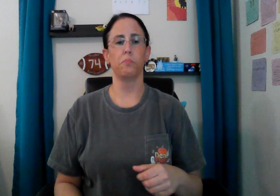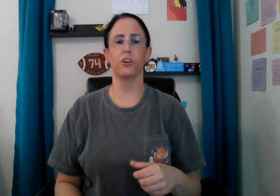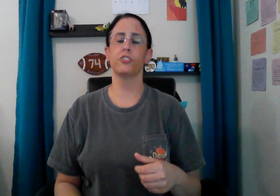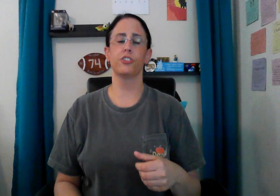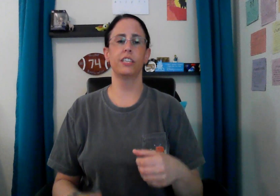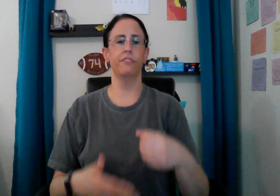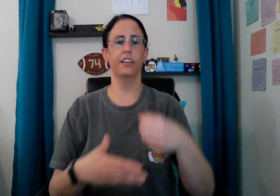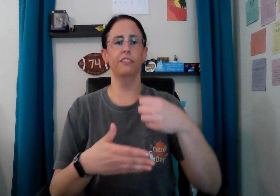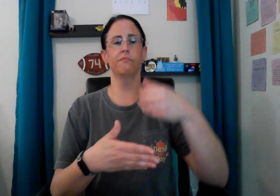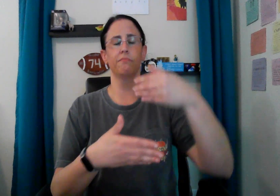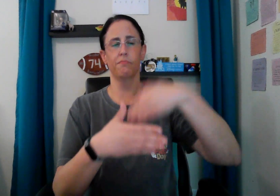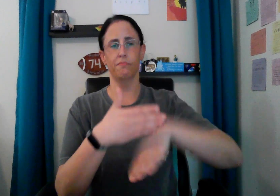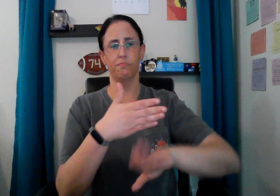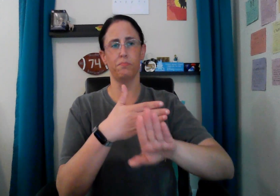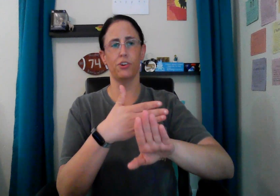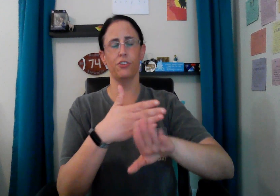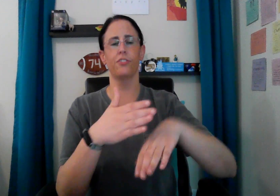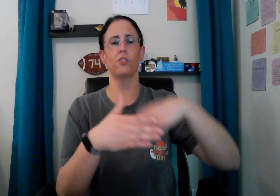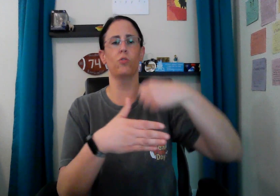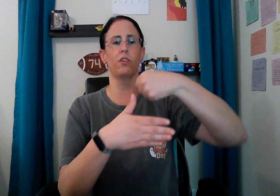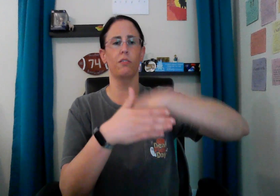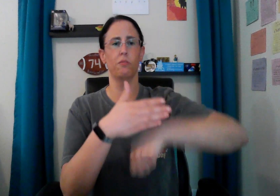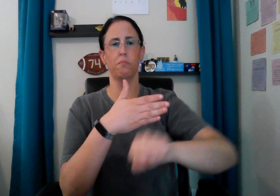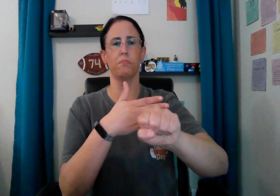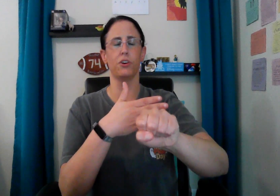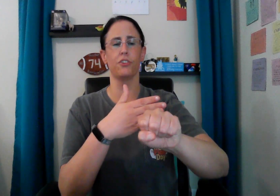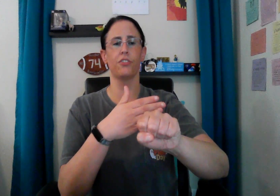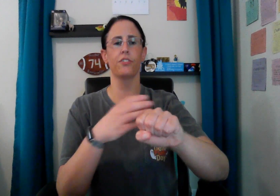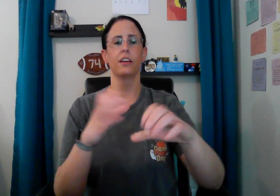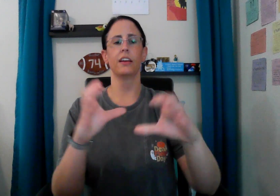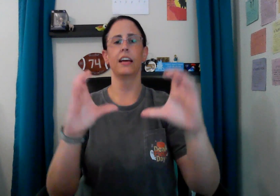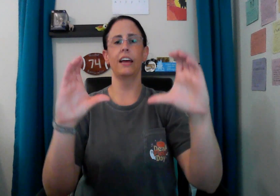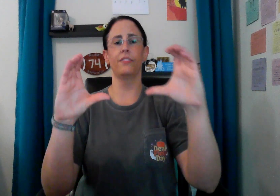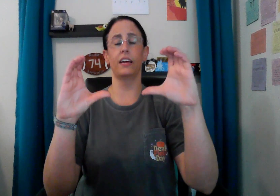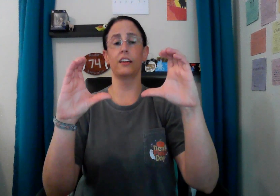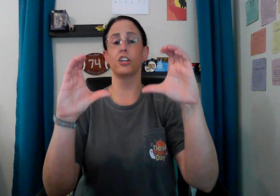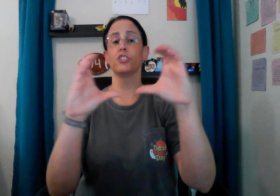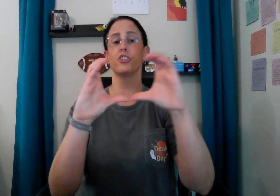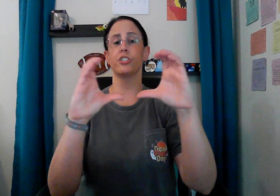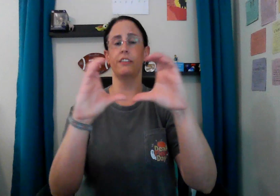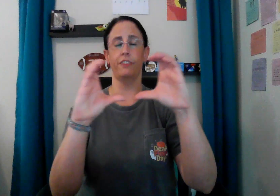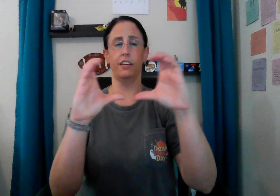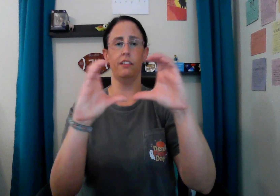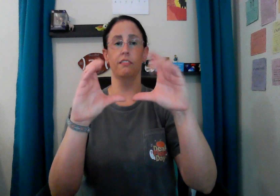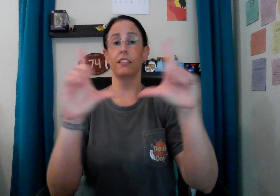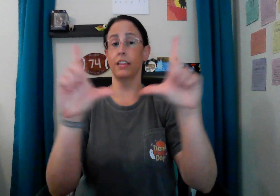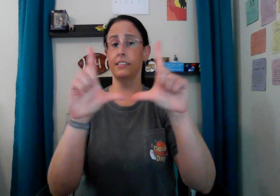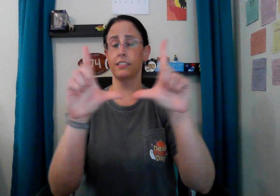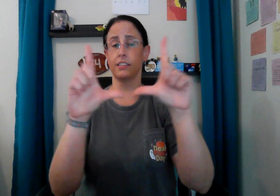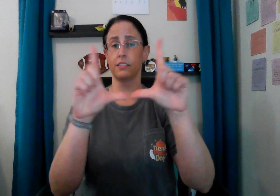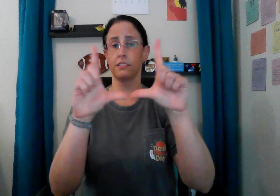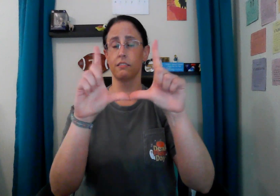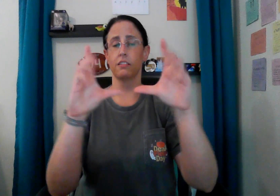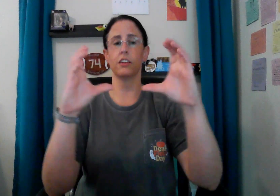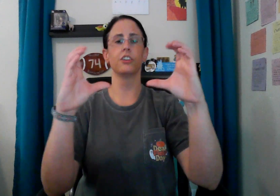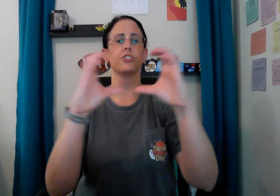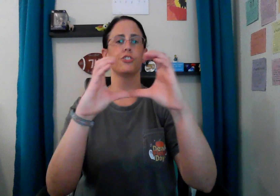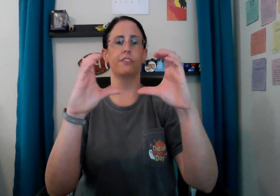Birth certificate, birth or birth, and then certificate. License,